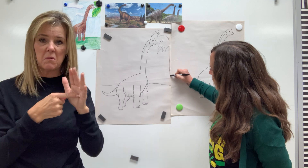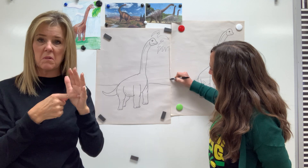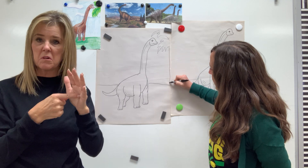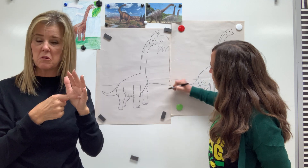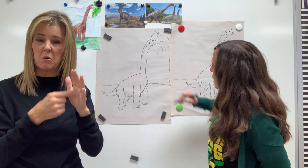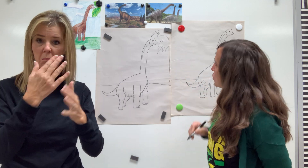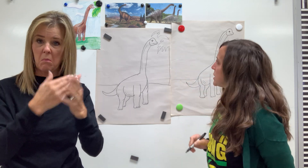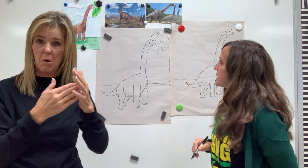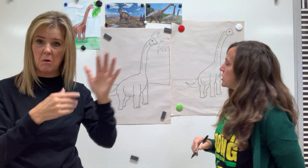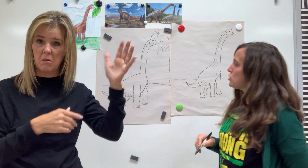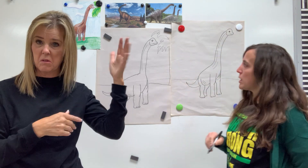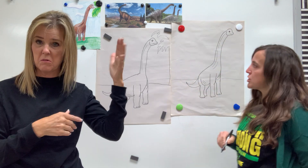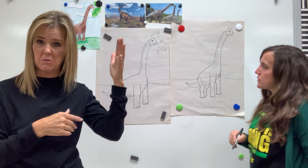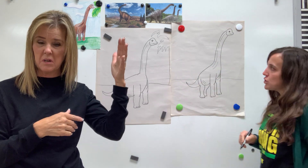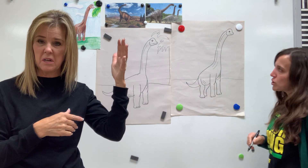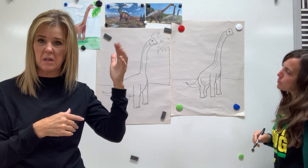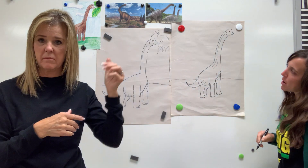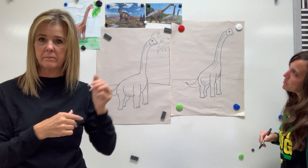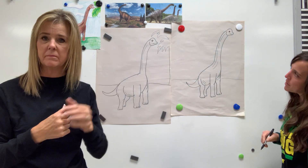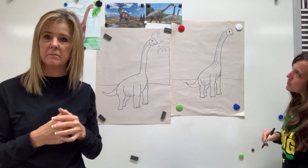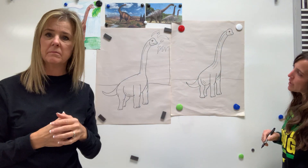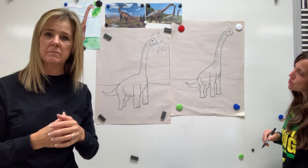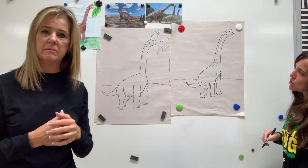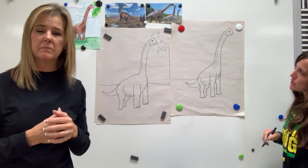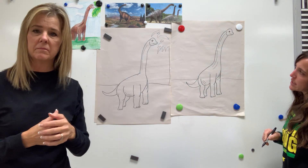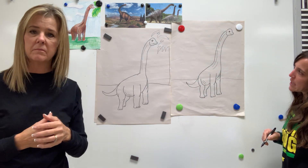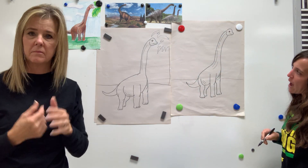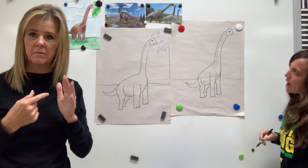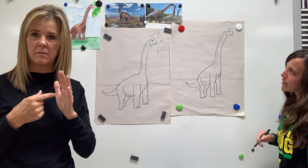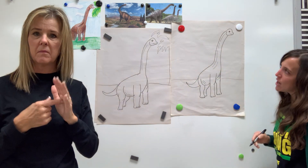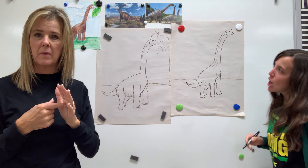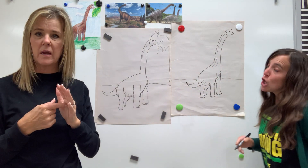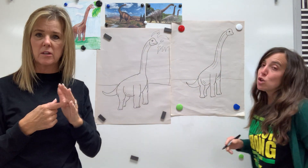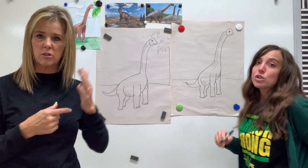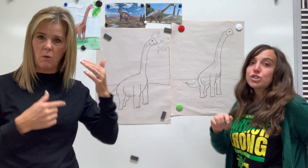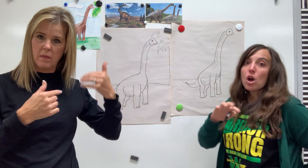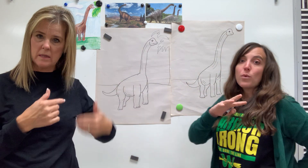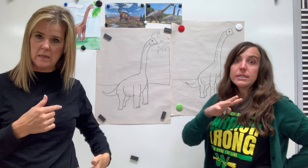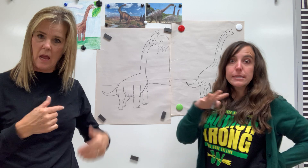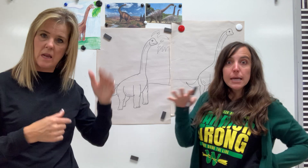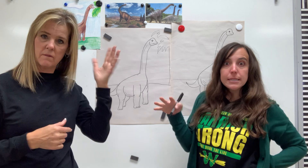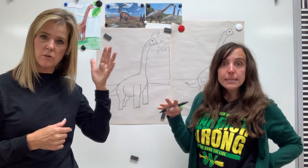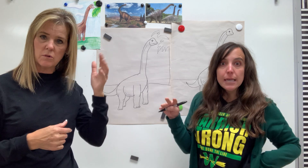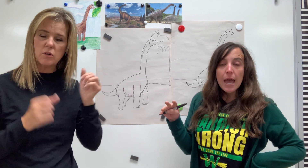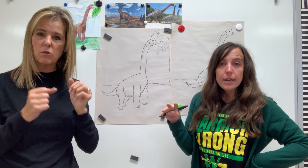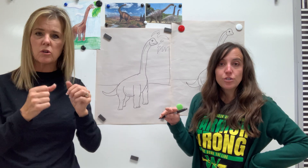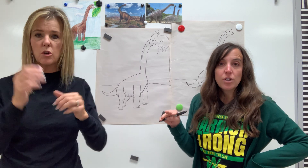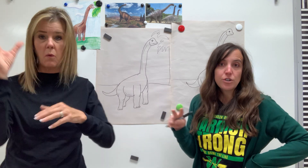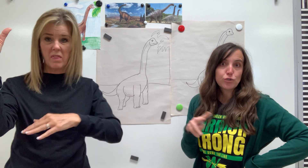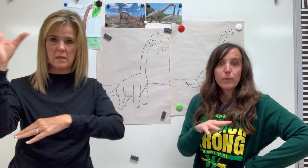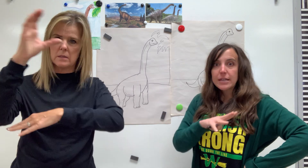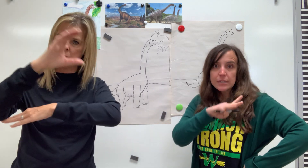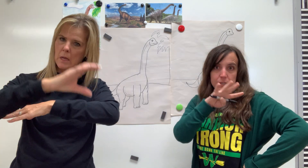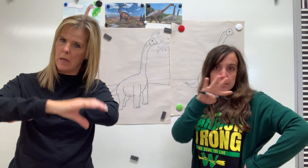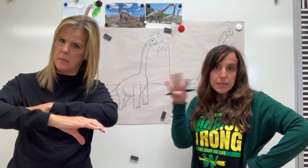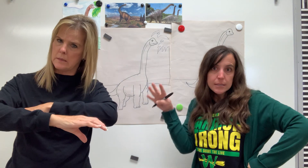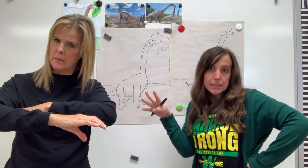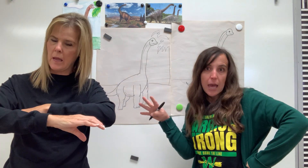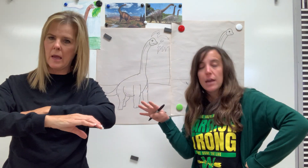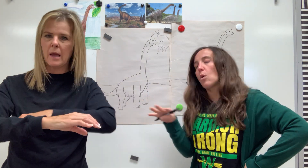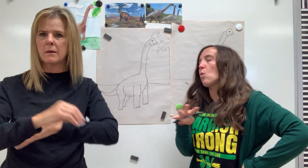of the tree. You wouldn't see too much of the tree probably, but I could show the side. You could show a sunset, a